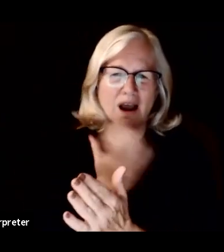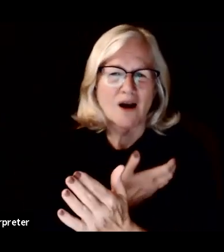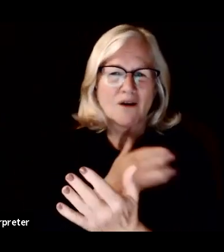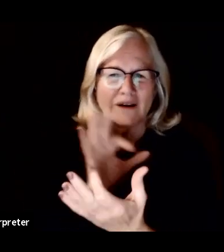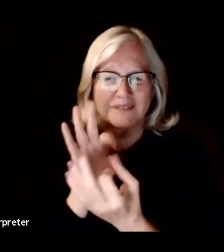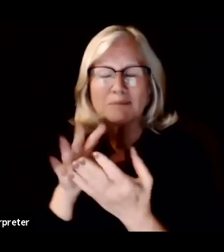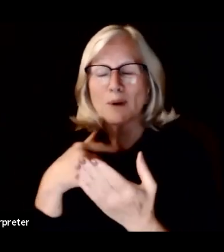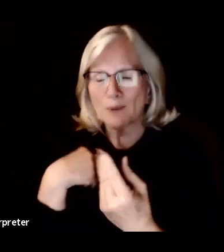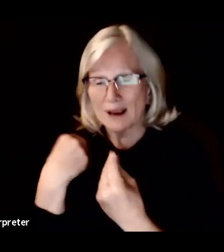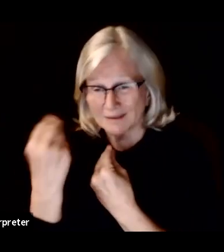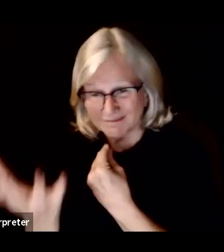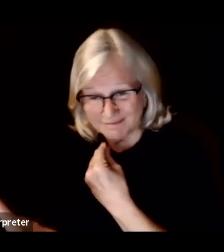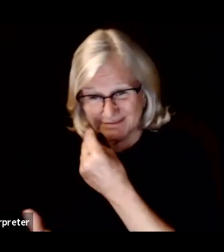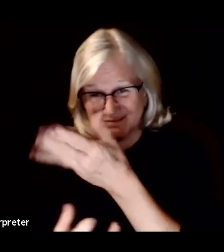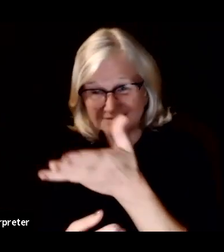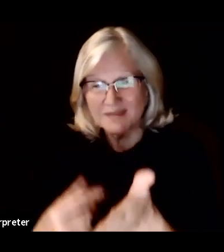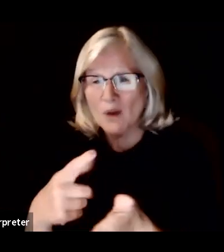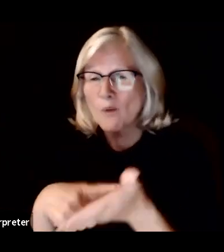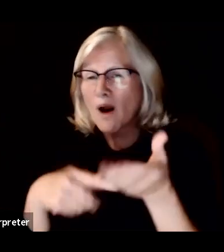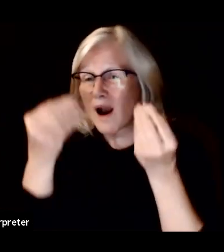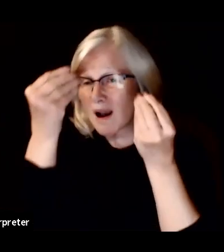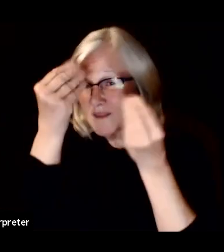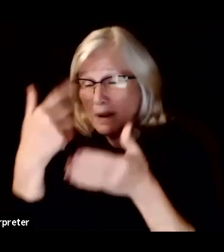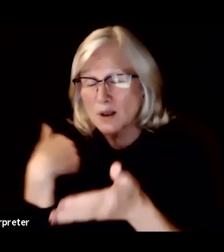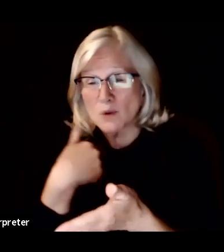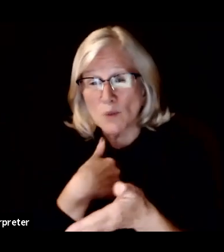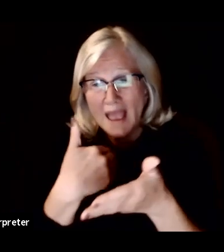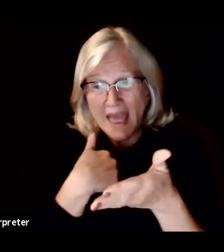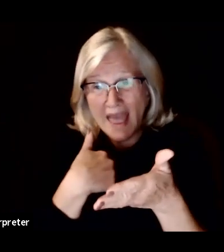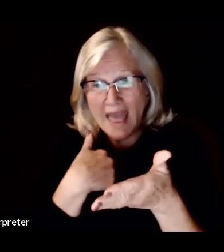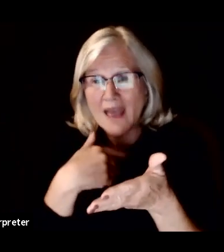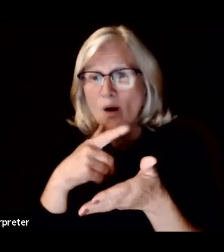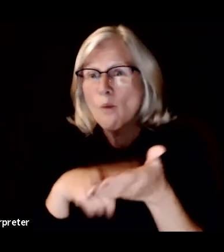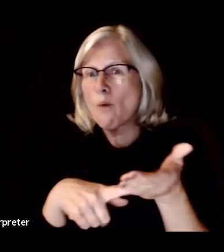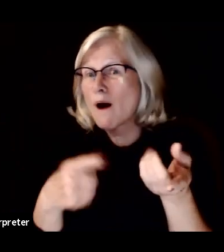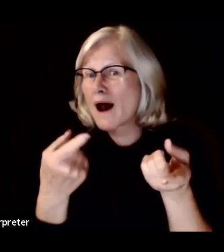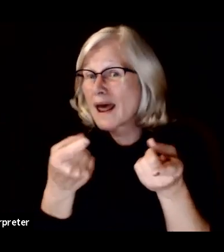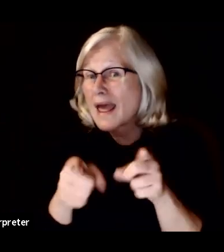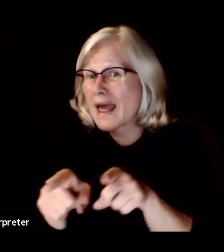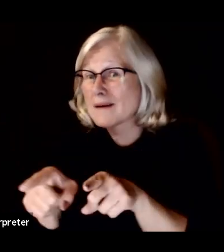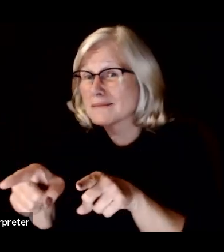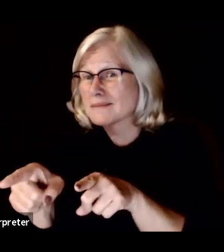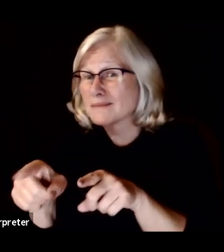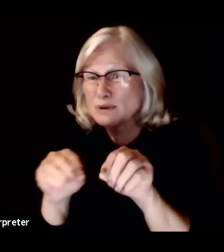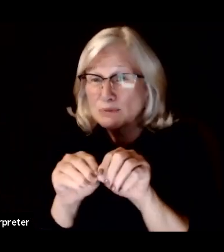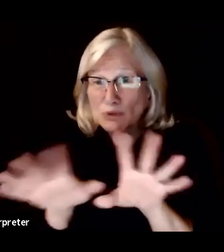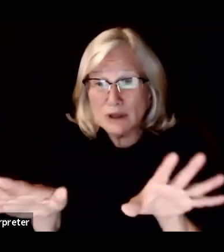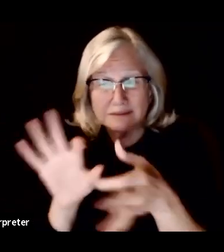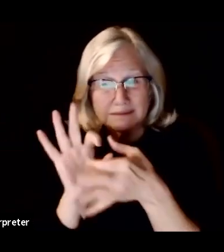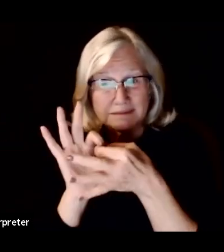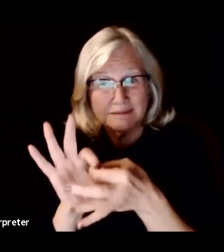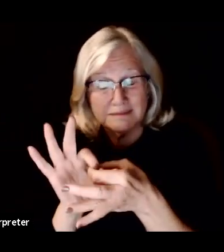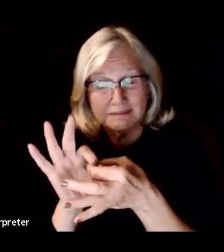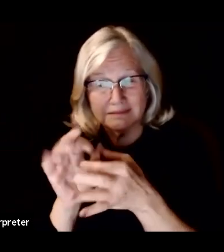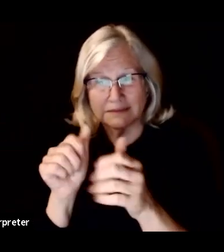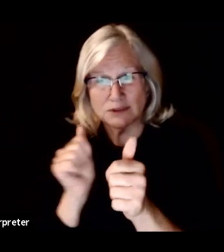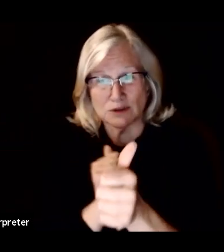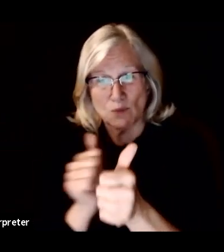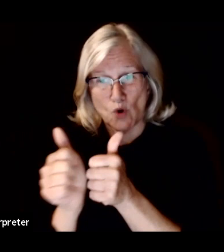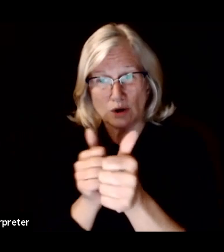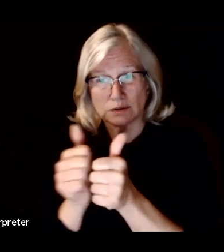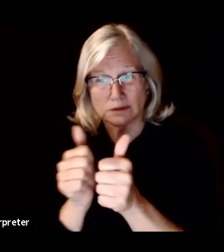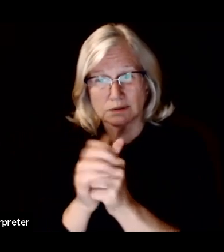what data we have about the impact of sports on case transmission with Minnesota data over the summer. So just in